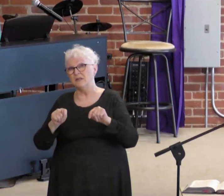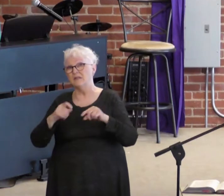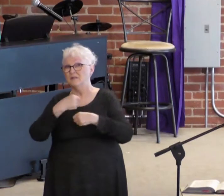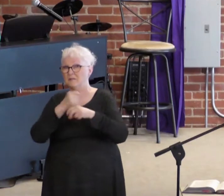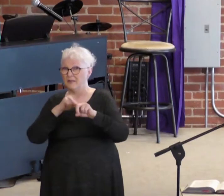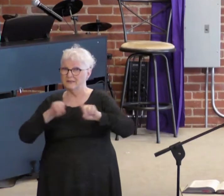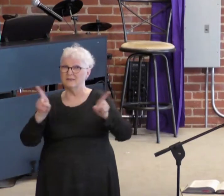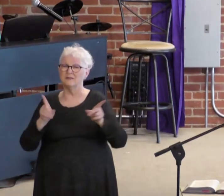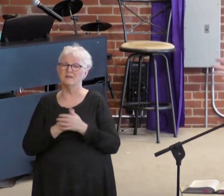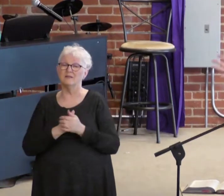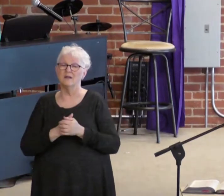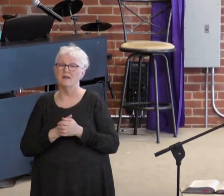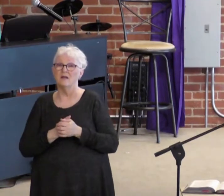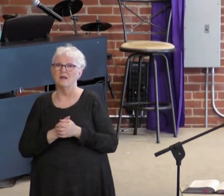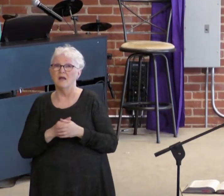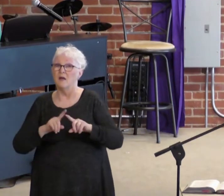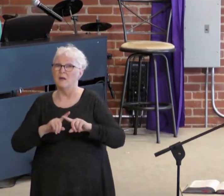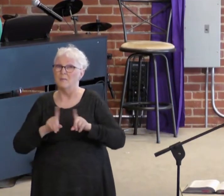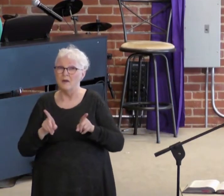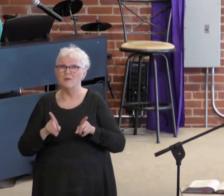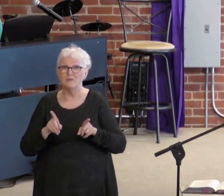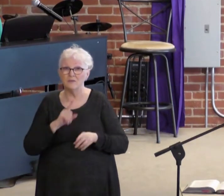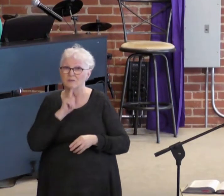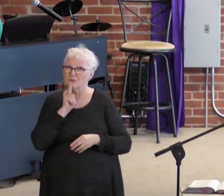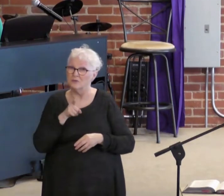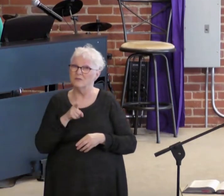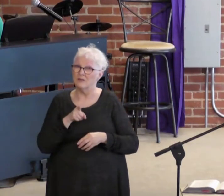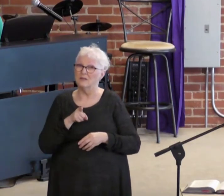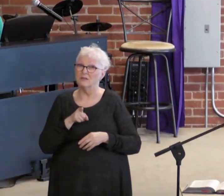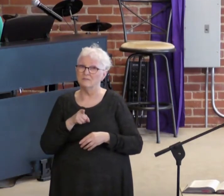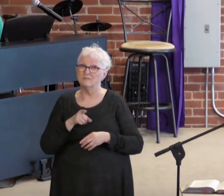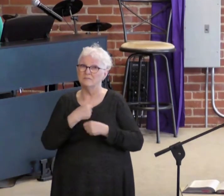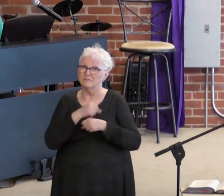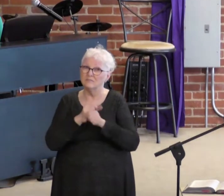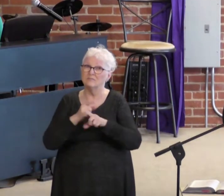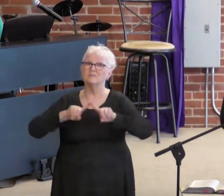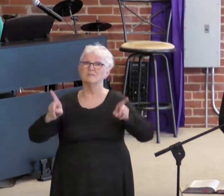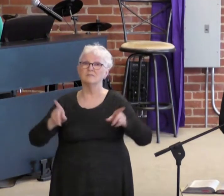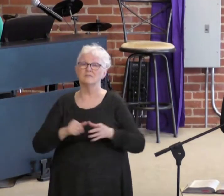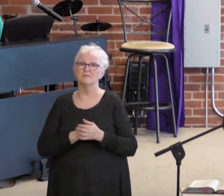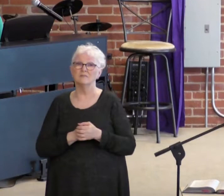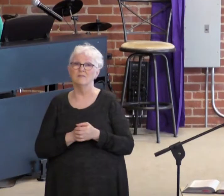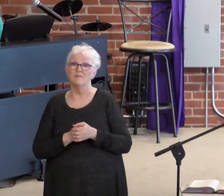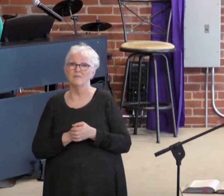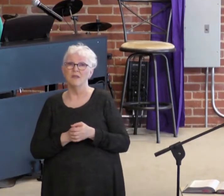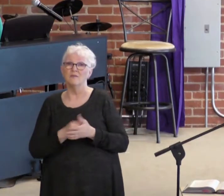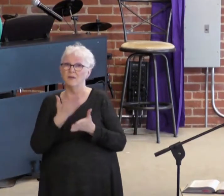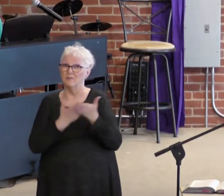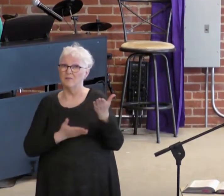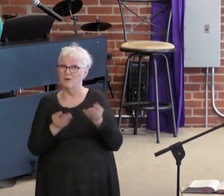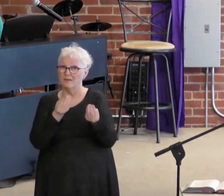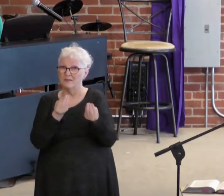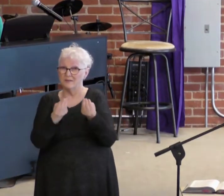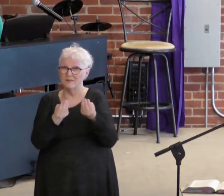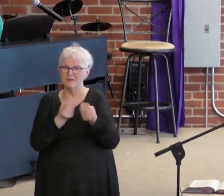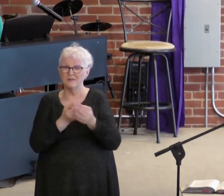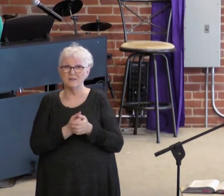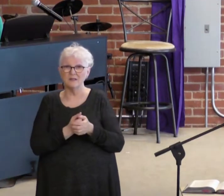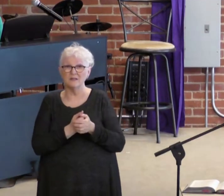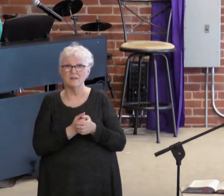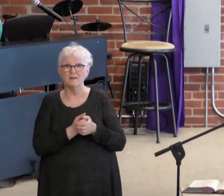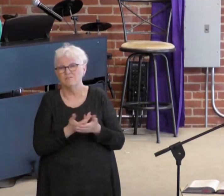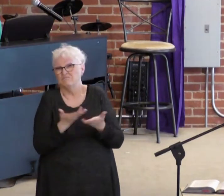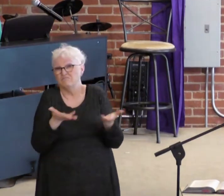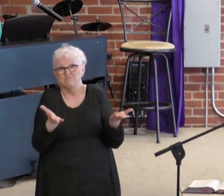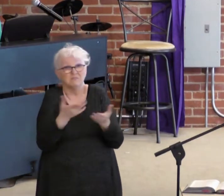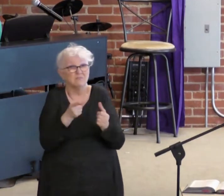we are making a difference. And I want you to understand that as being a part of this ministry, whether you're here for the very